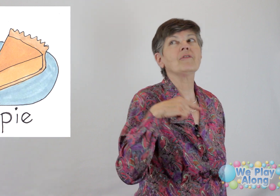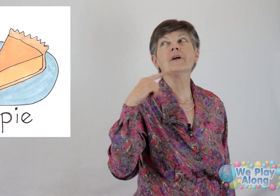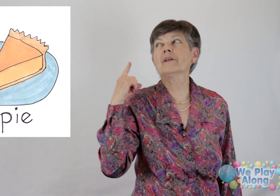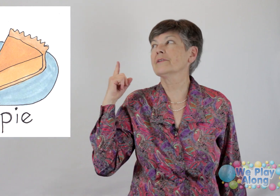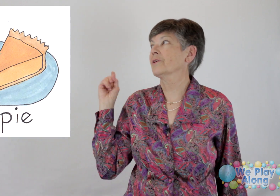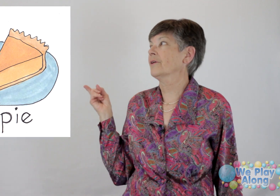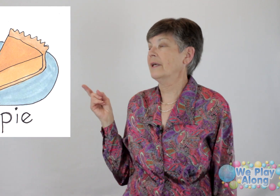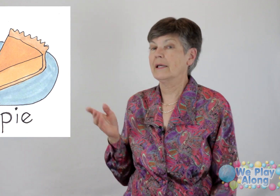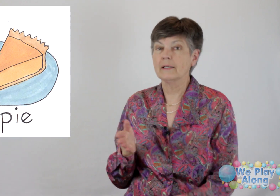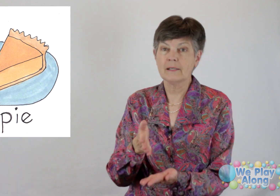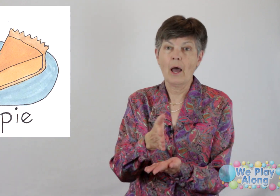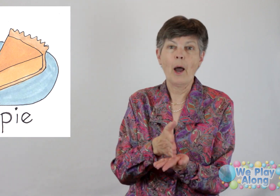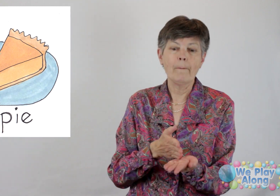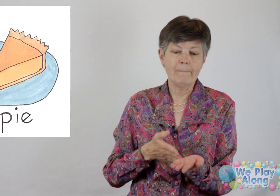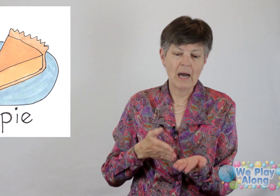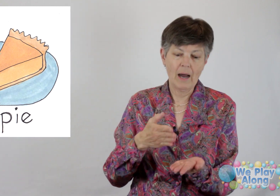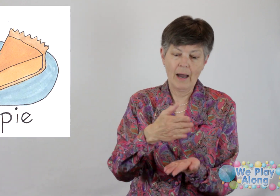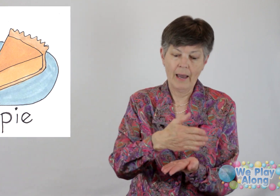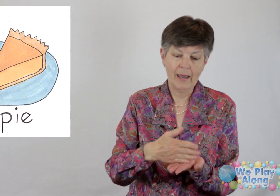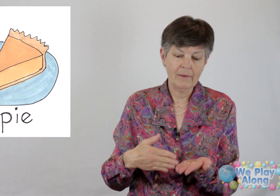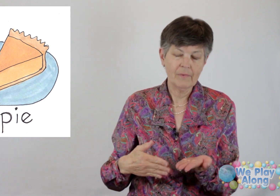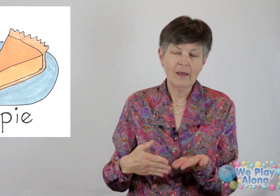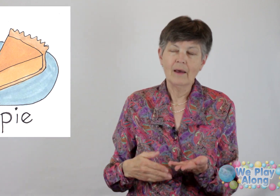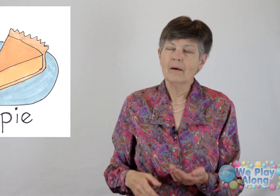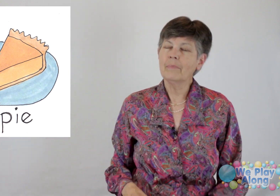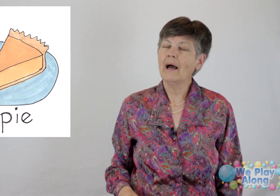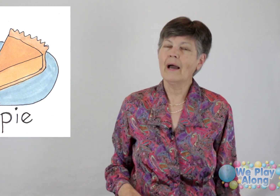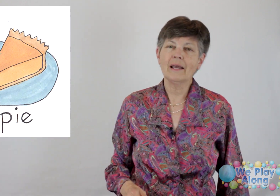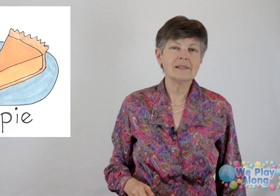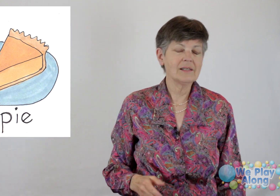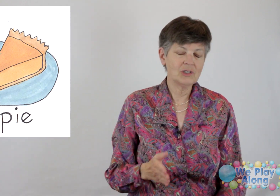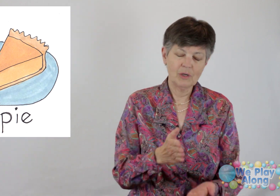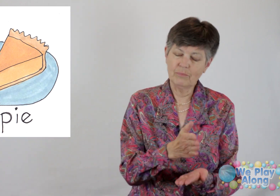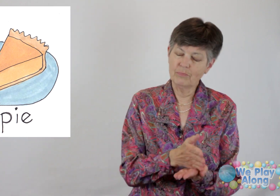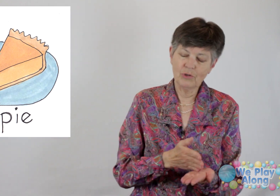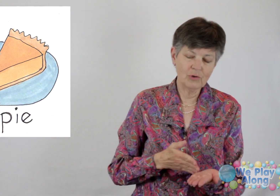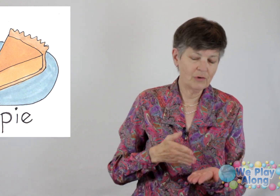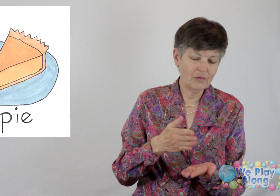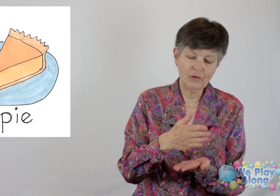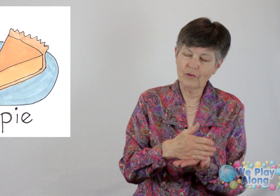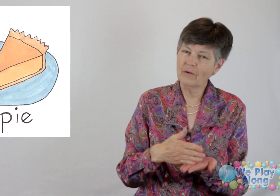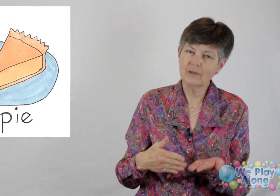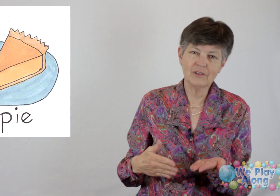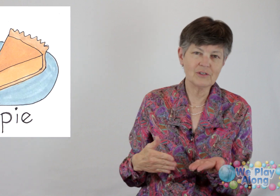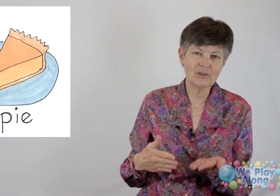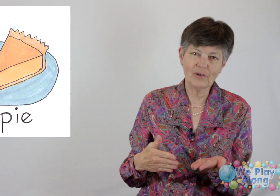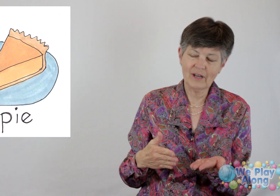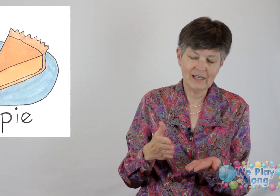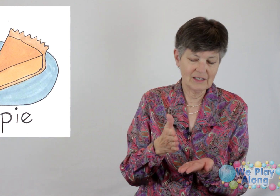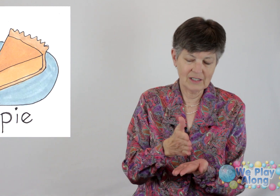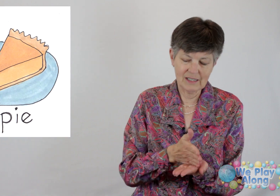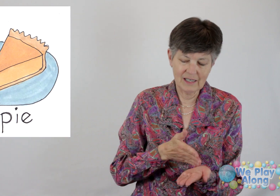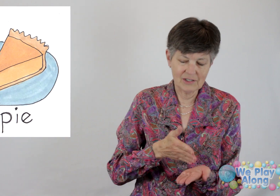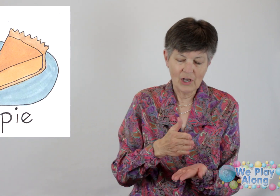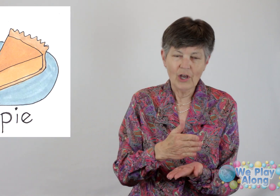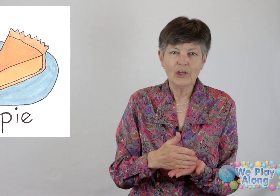favorite dessert is pie. Pie is such a beautiful dessert. It just is. You